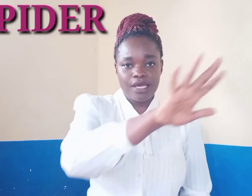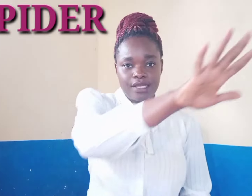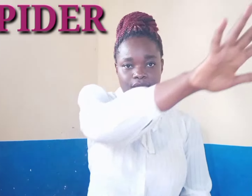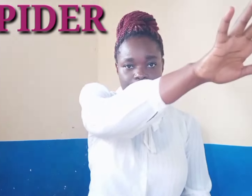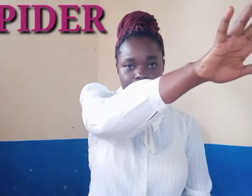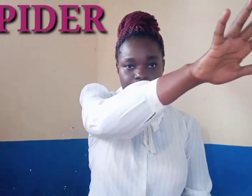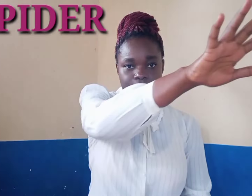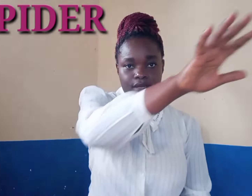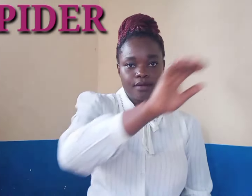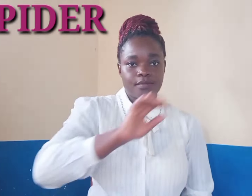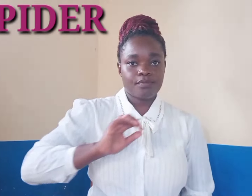spider,